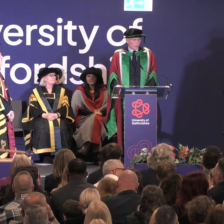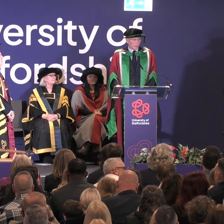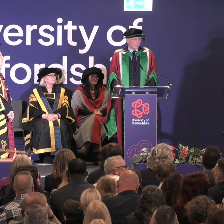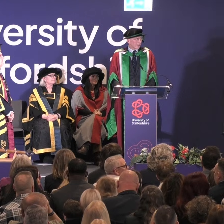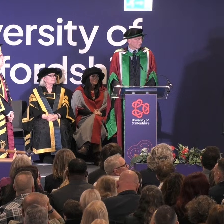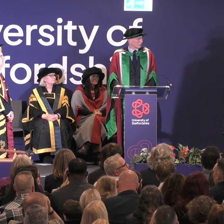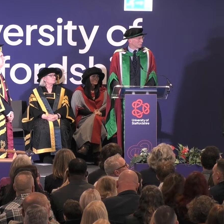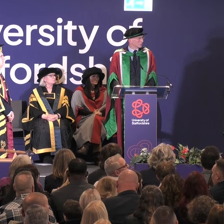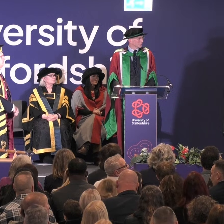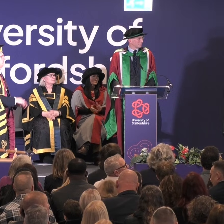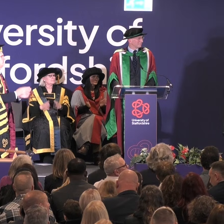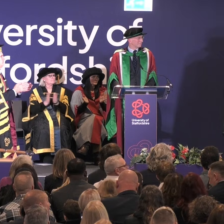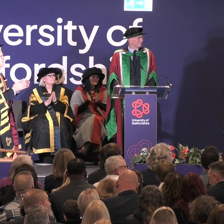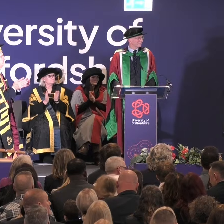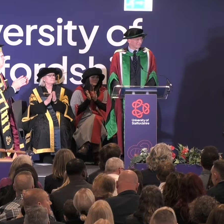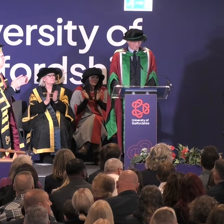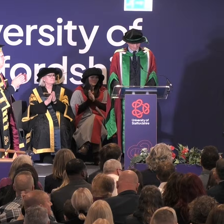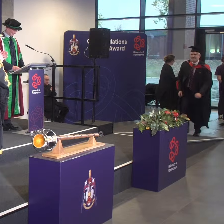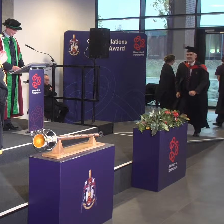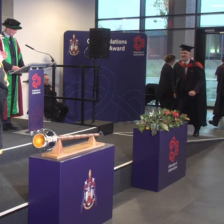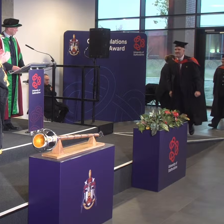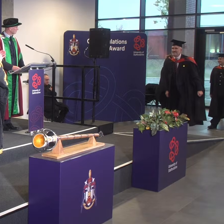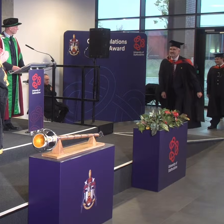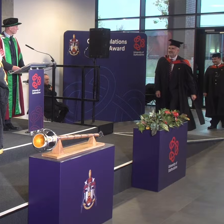Paul Matthews.